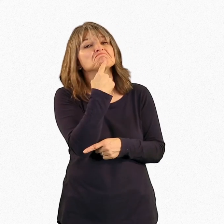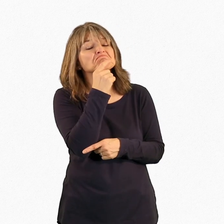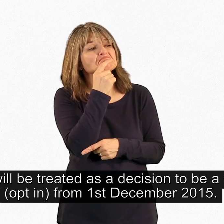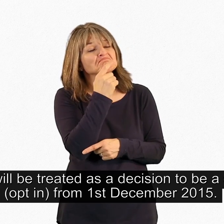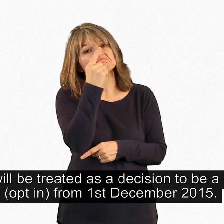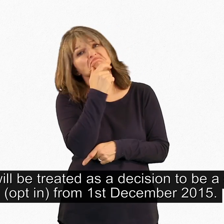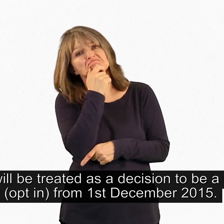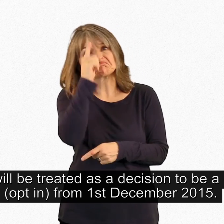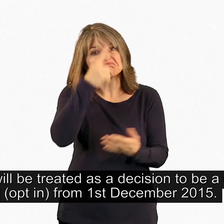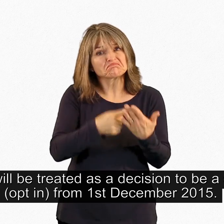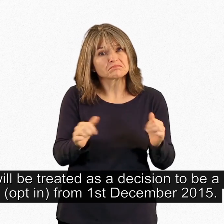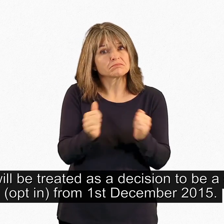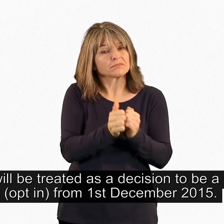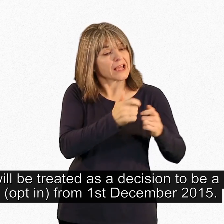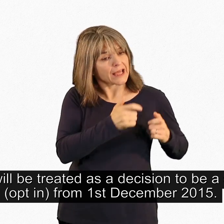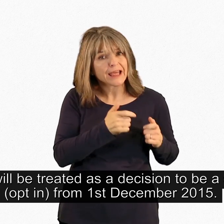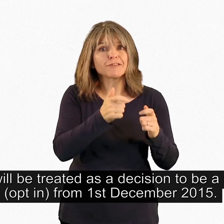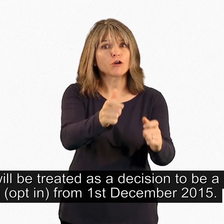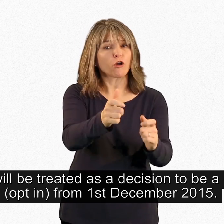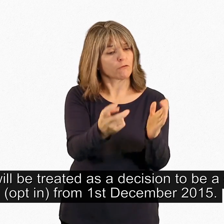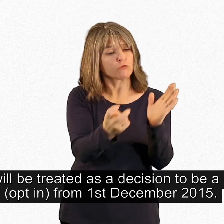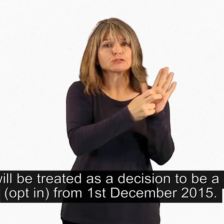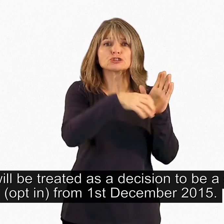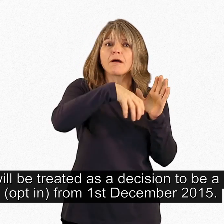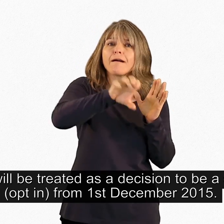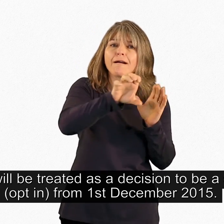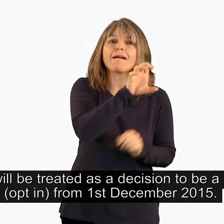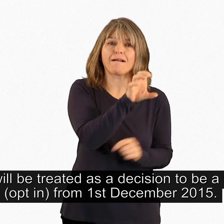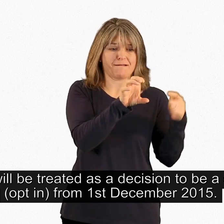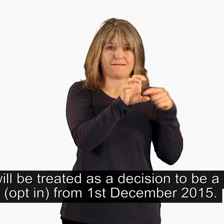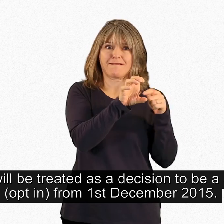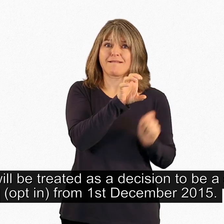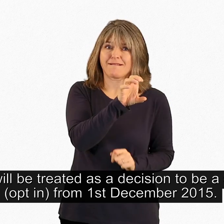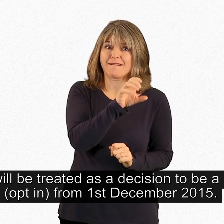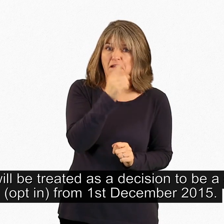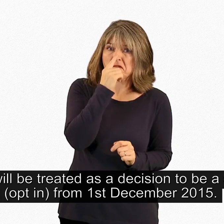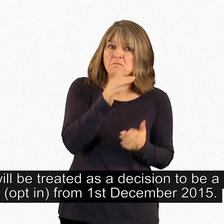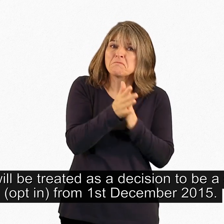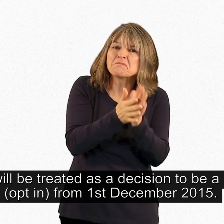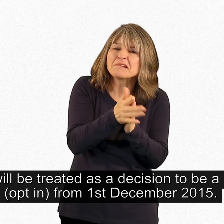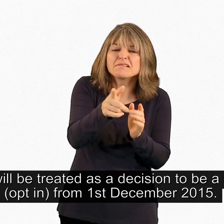This will be treated as a decision to be a donor, opt-in, from 1 December 2015